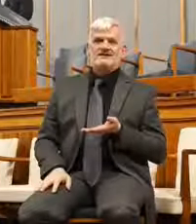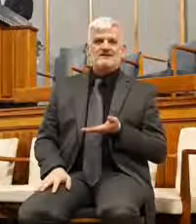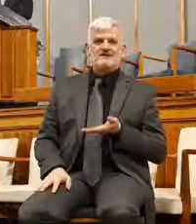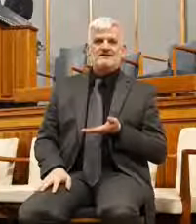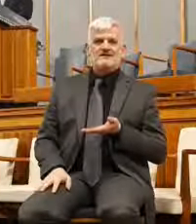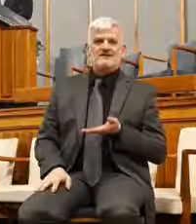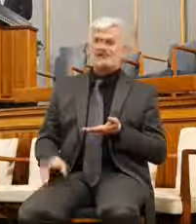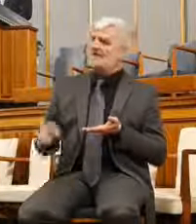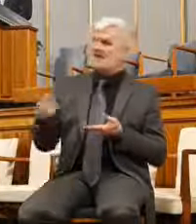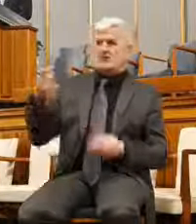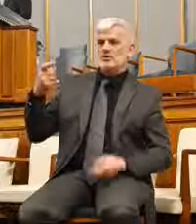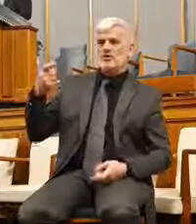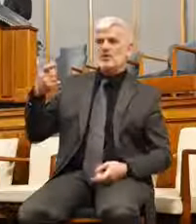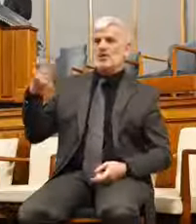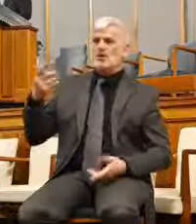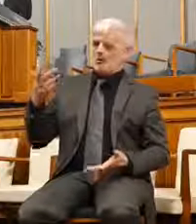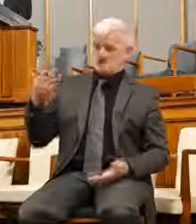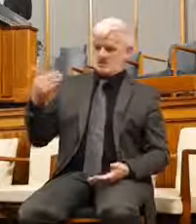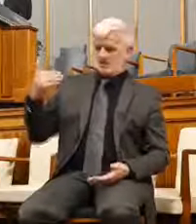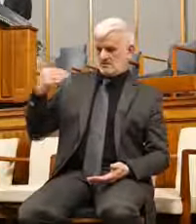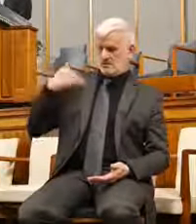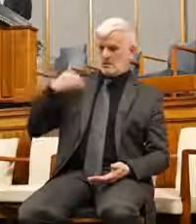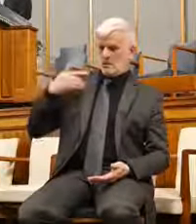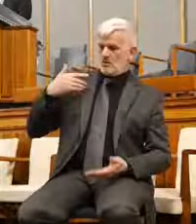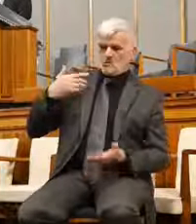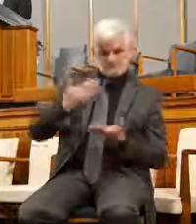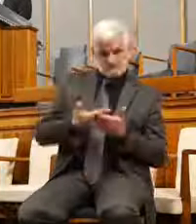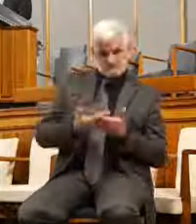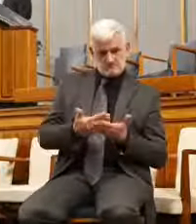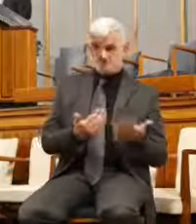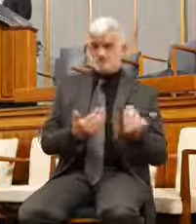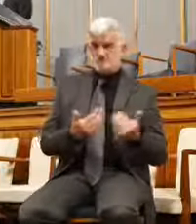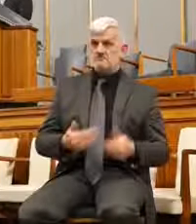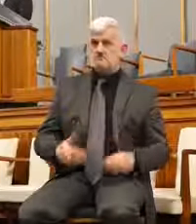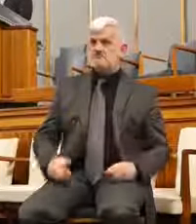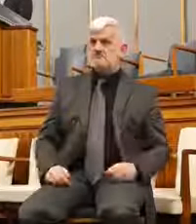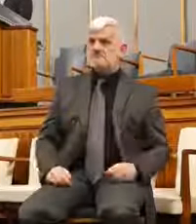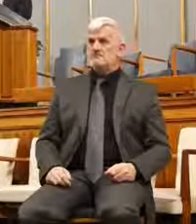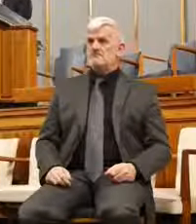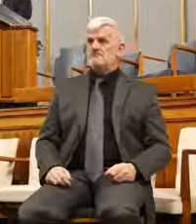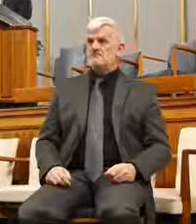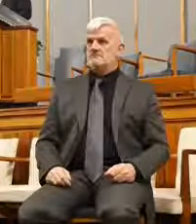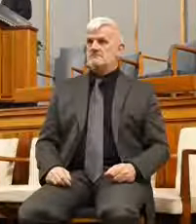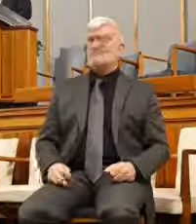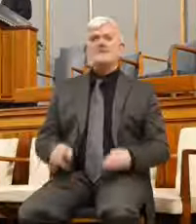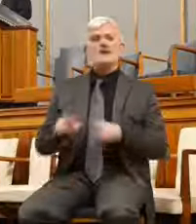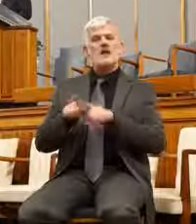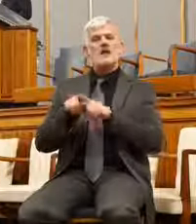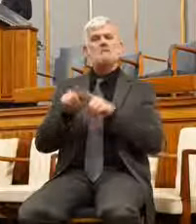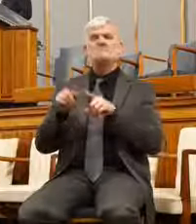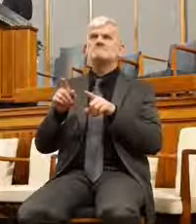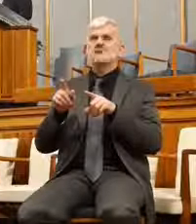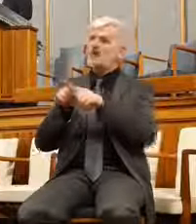an appealing mode, remonstrating with us. It's a fatherly call,